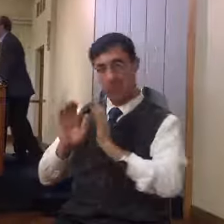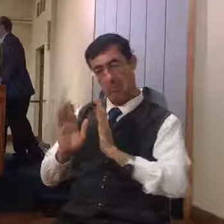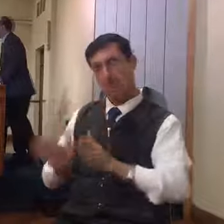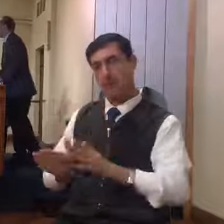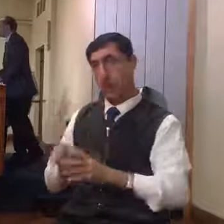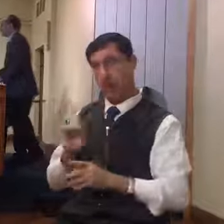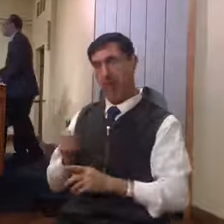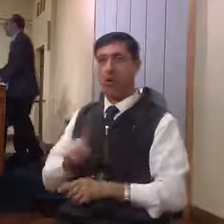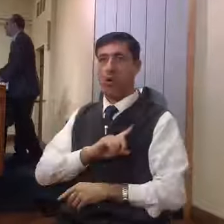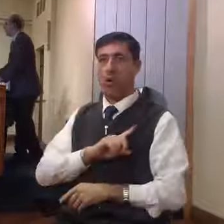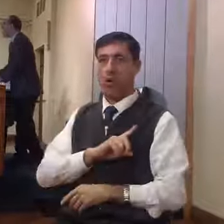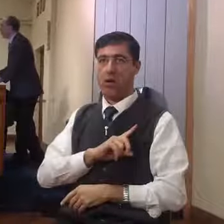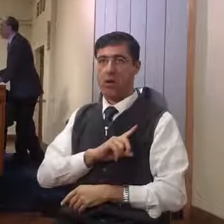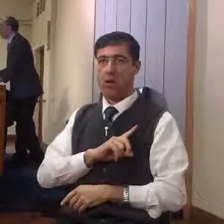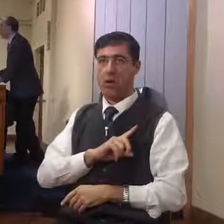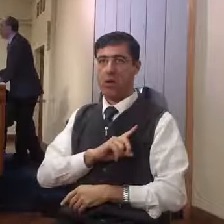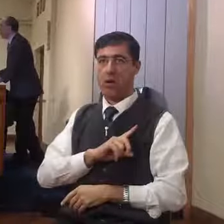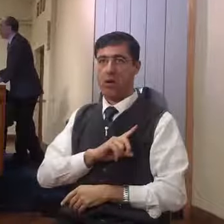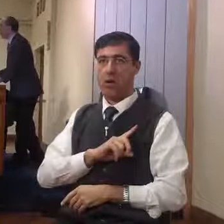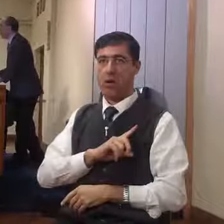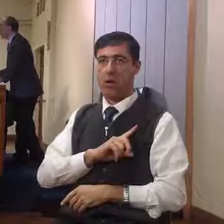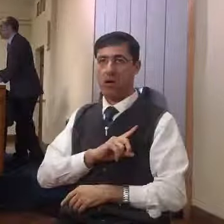Imitating the Lord, honoring